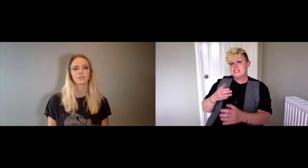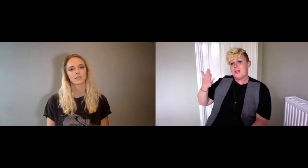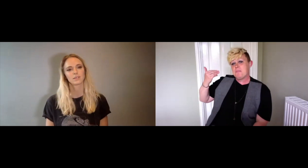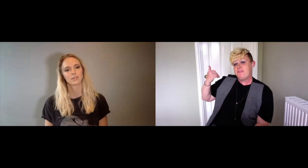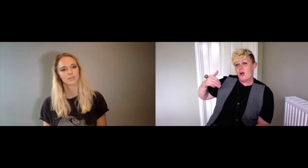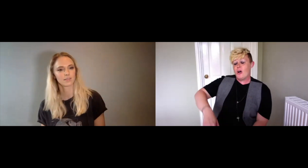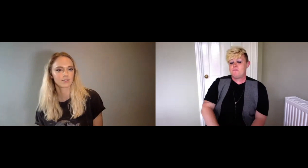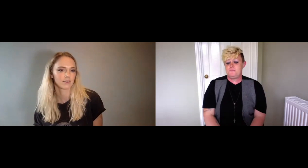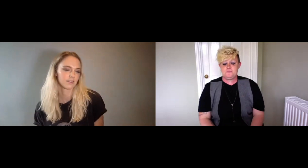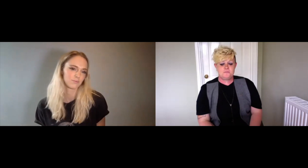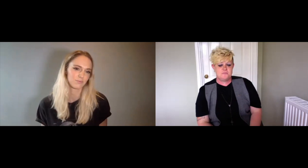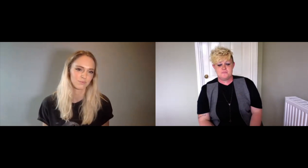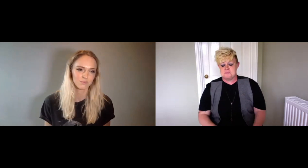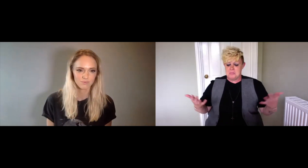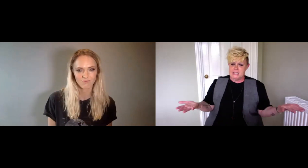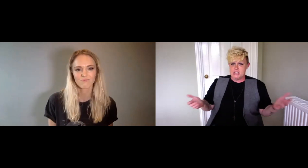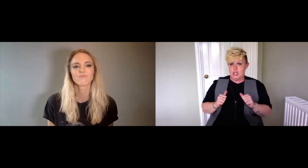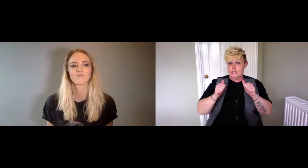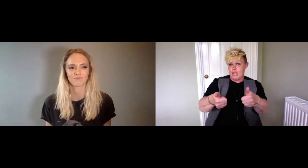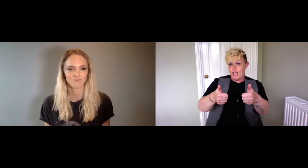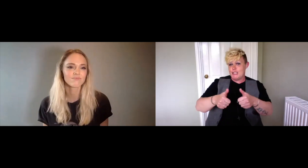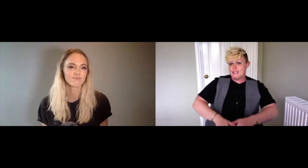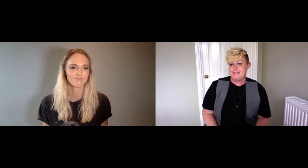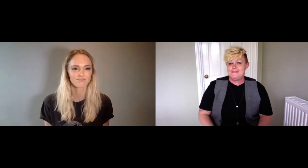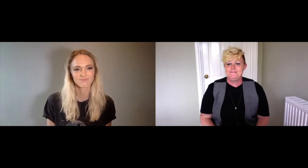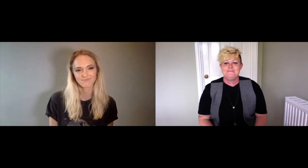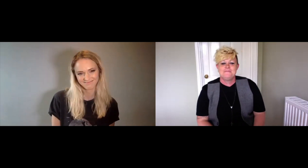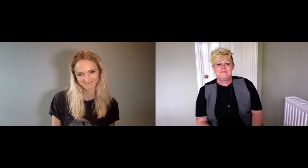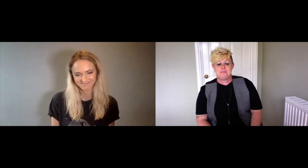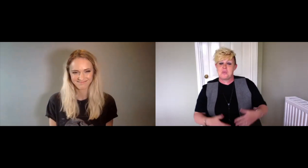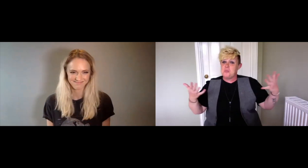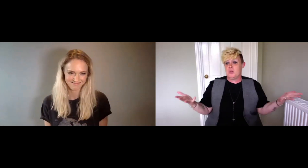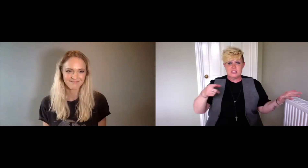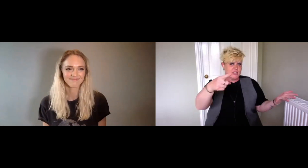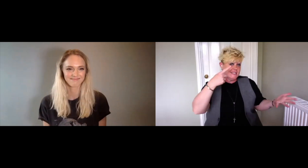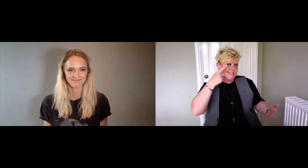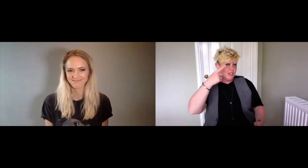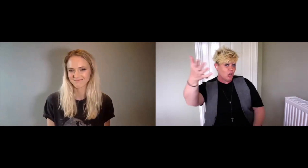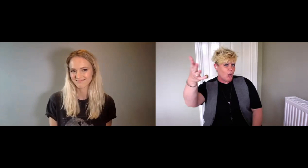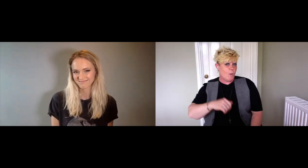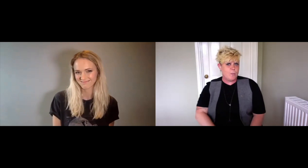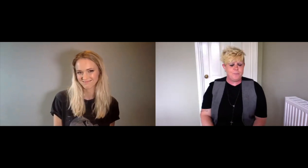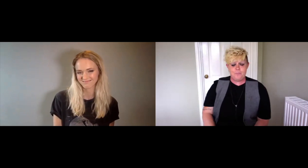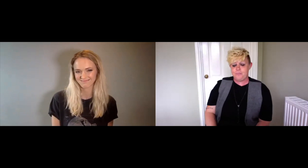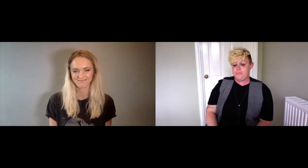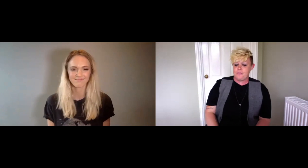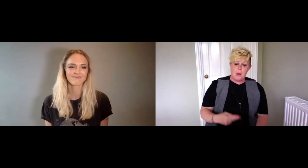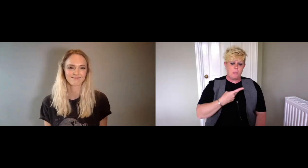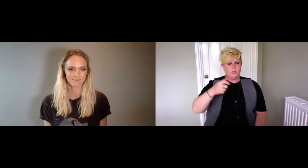I know I played this game before, I guess it's your turn. It's only fair you get a